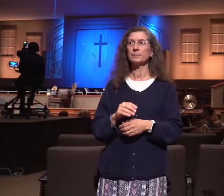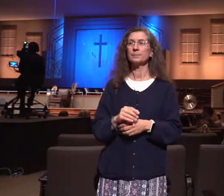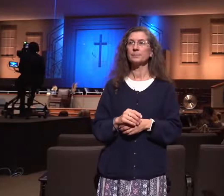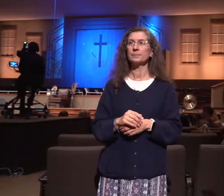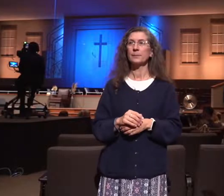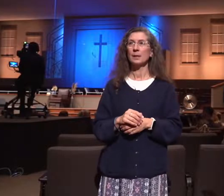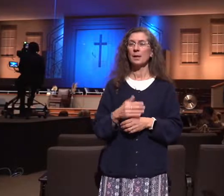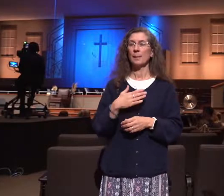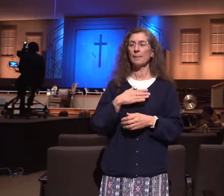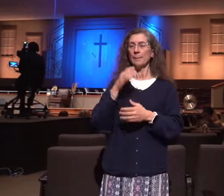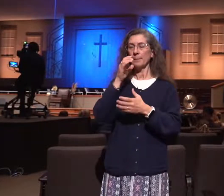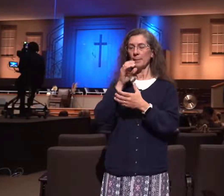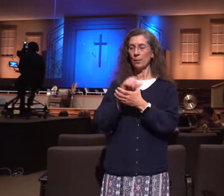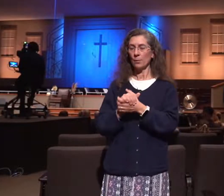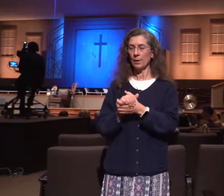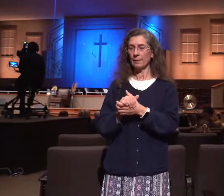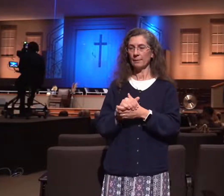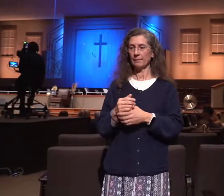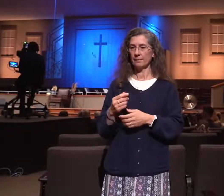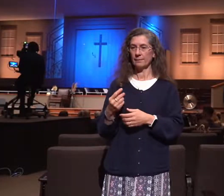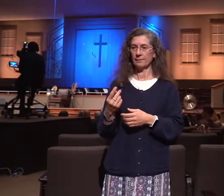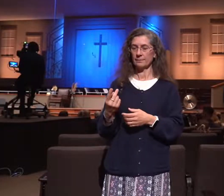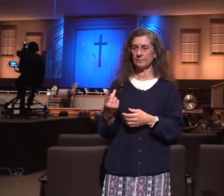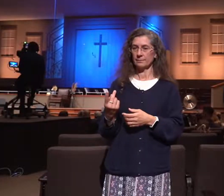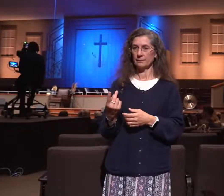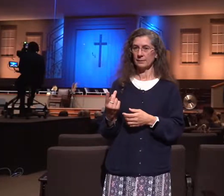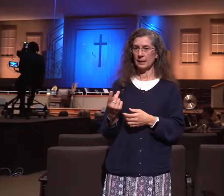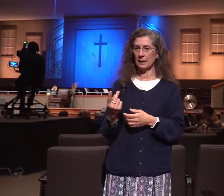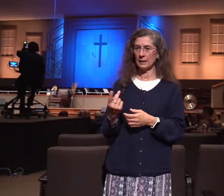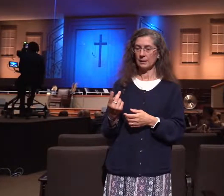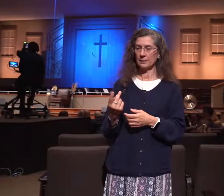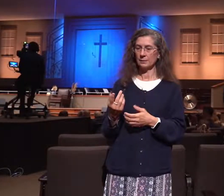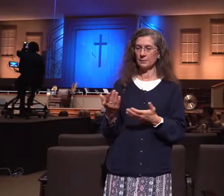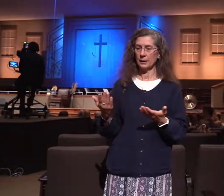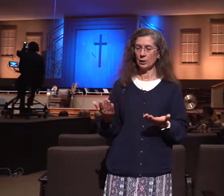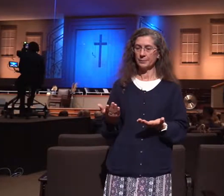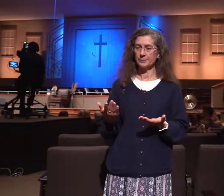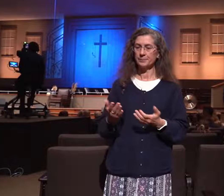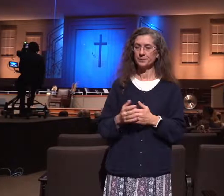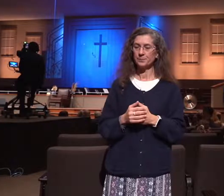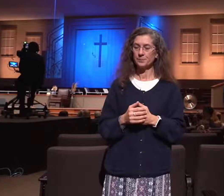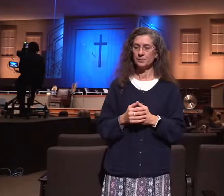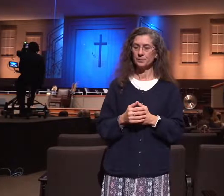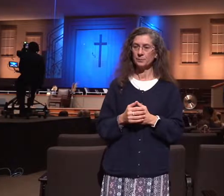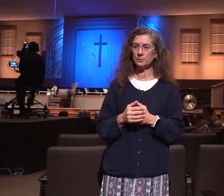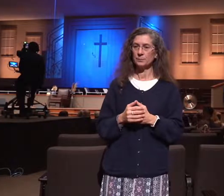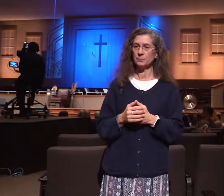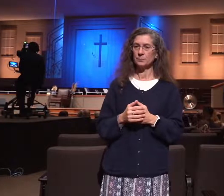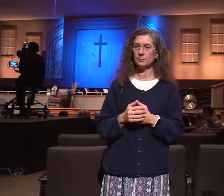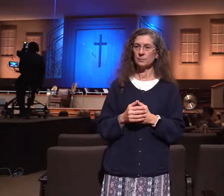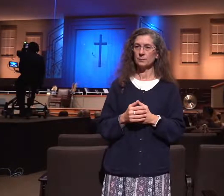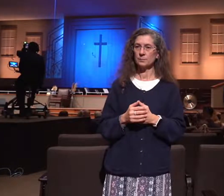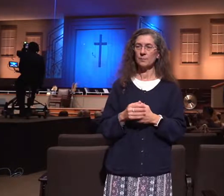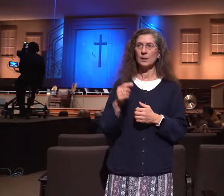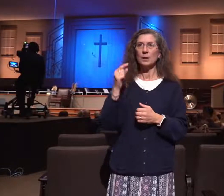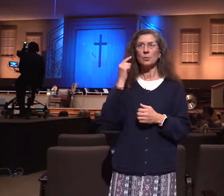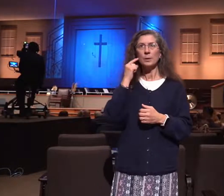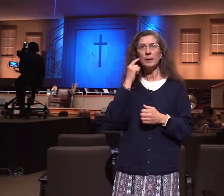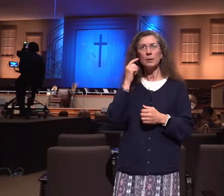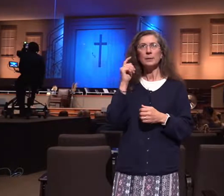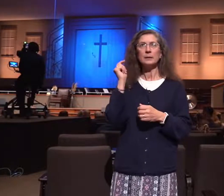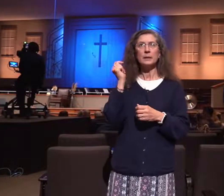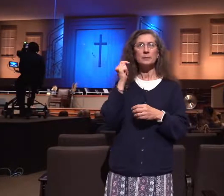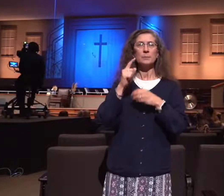here in this, heard that preaching at Dr. Chapel and the testimonies of people giving.